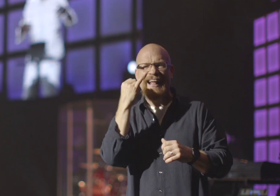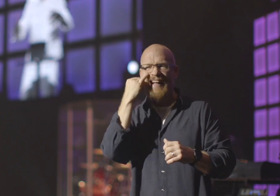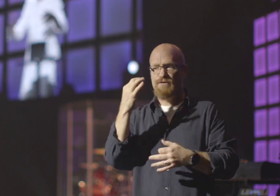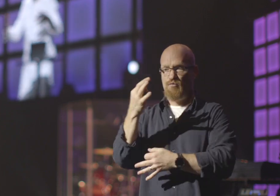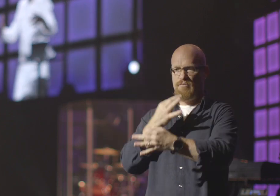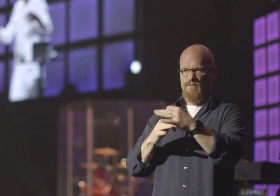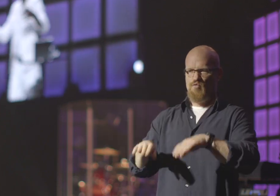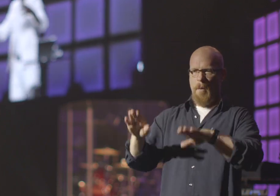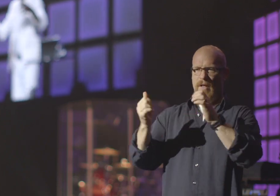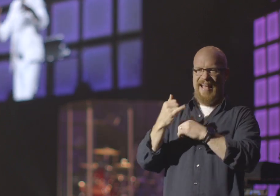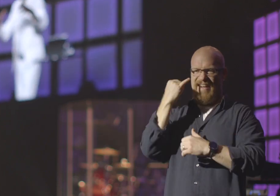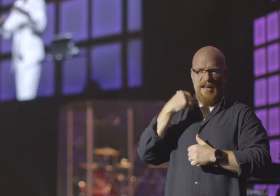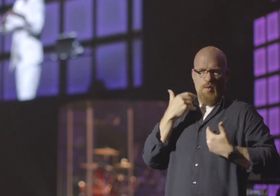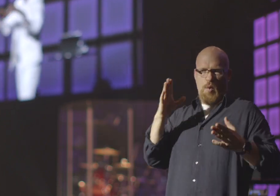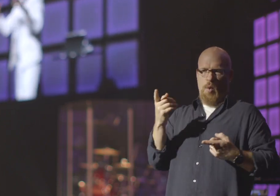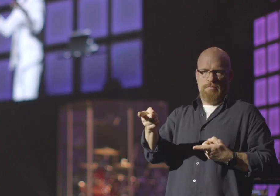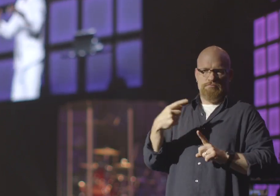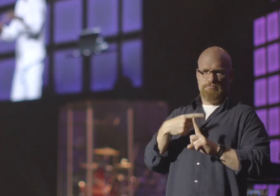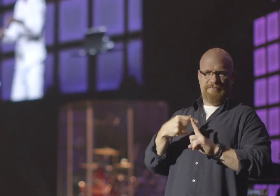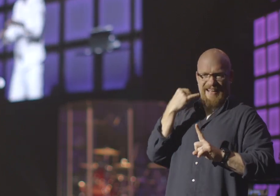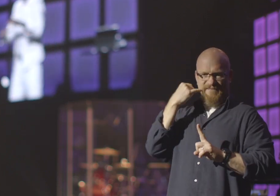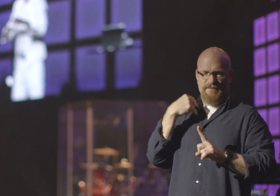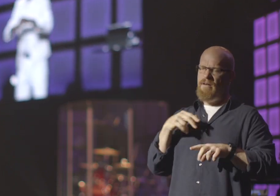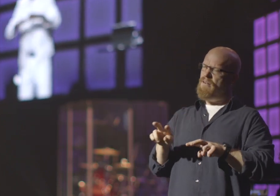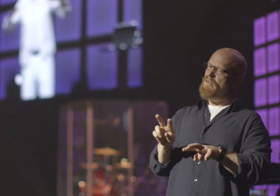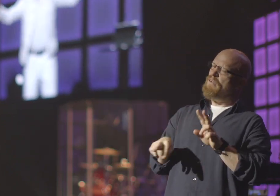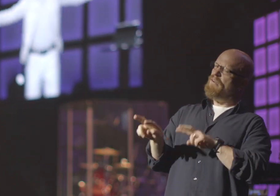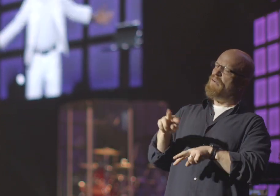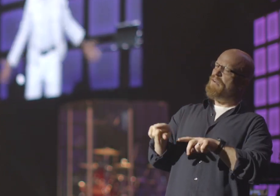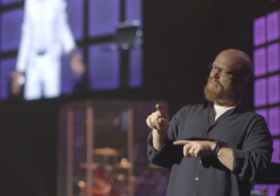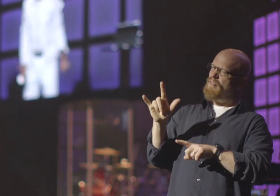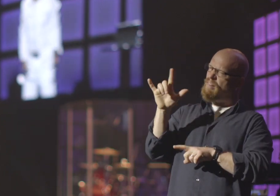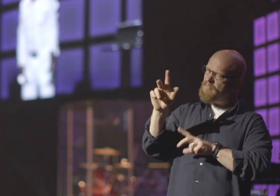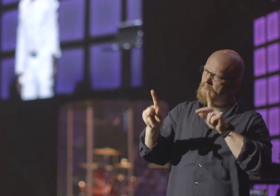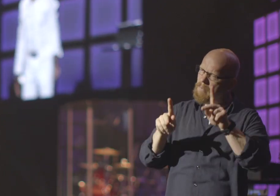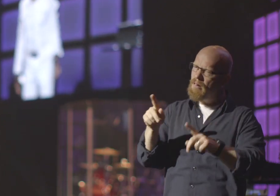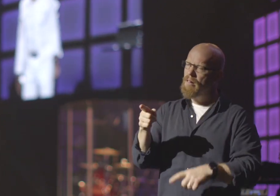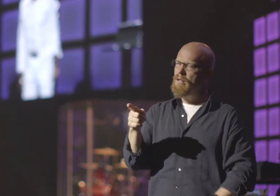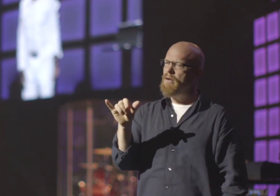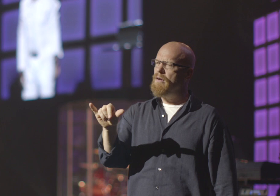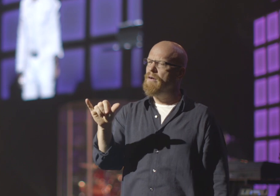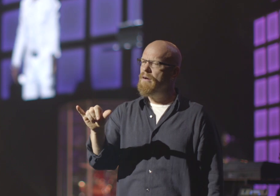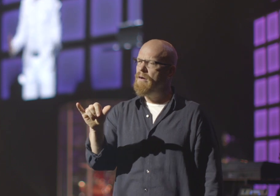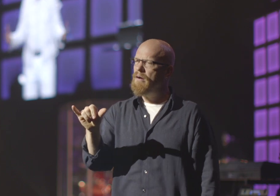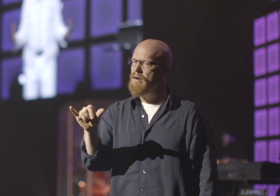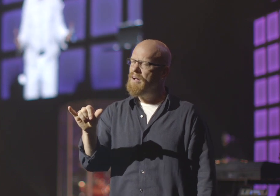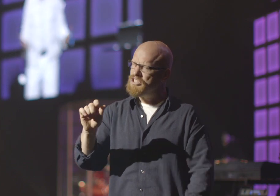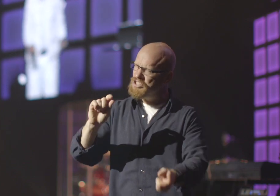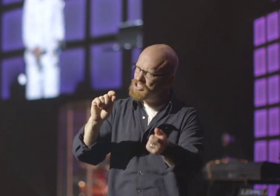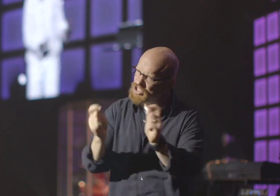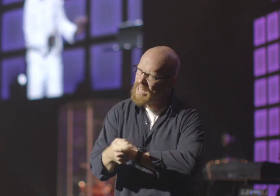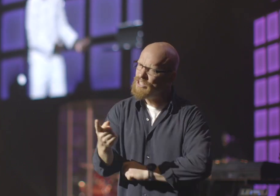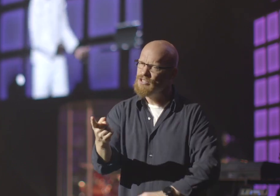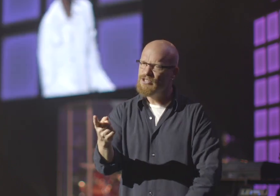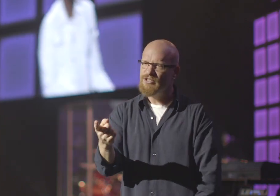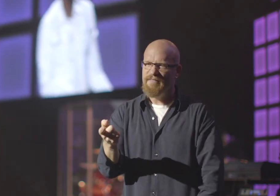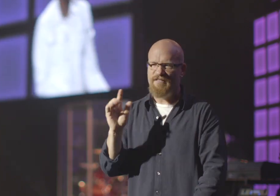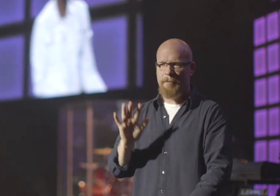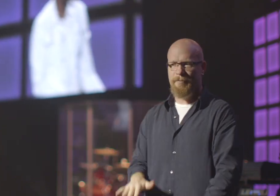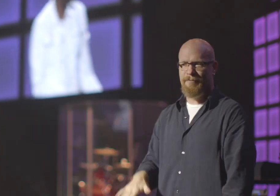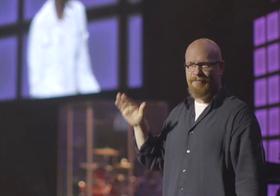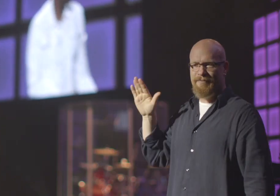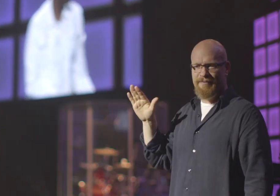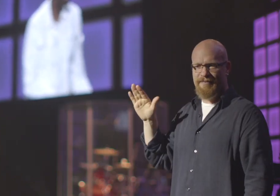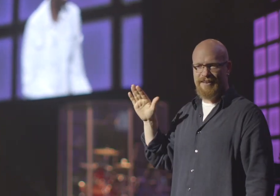him, during the break, and he loves people. And you have to, in this business, you have to